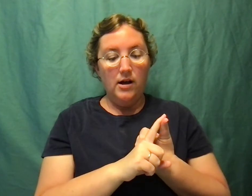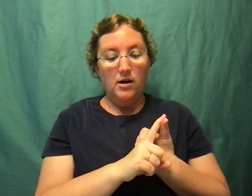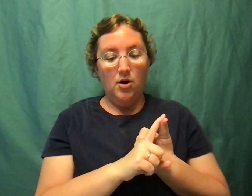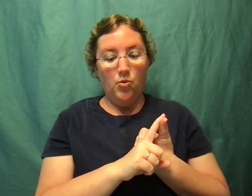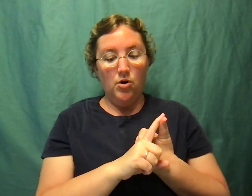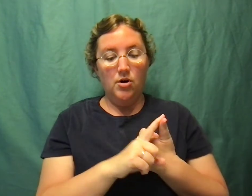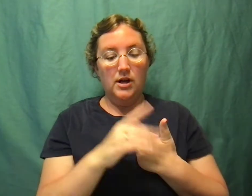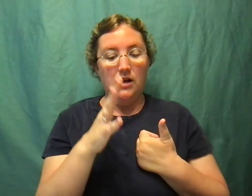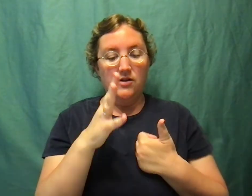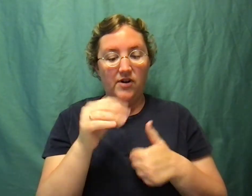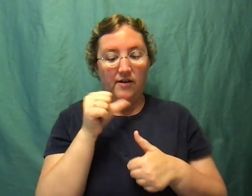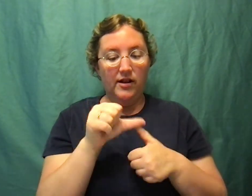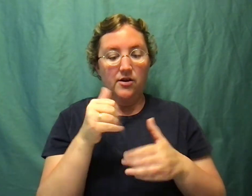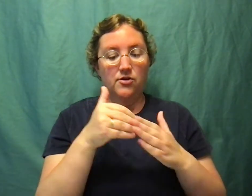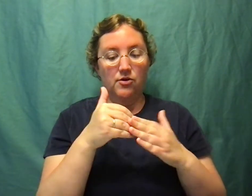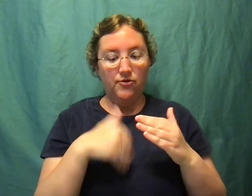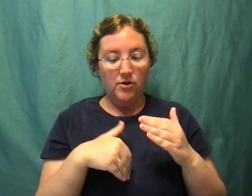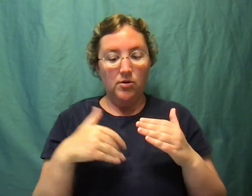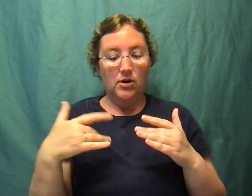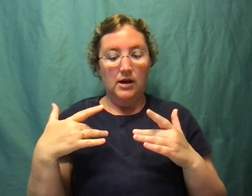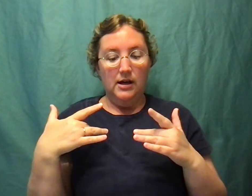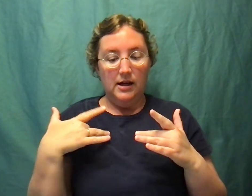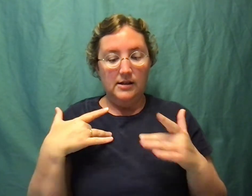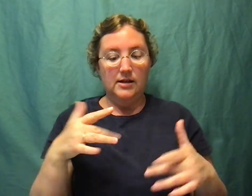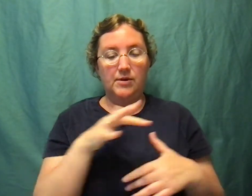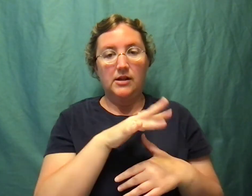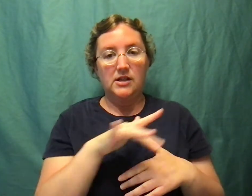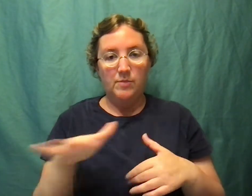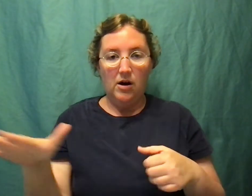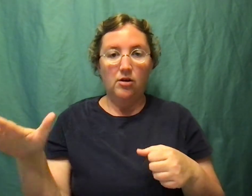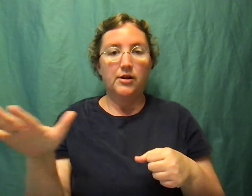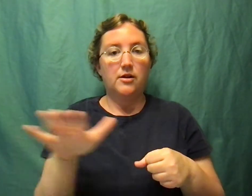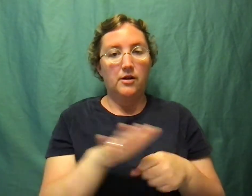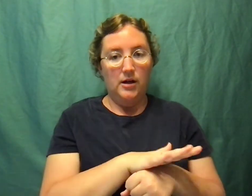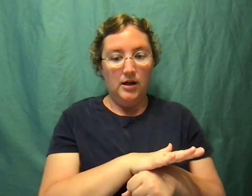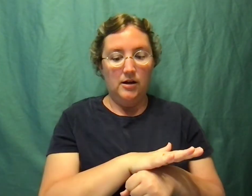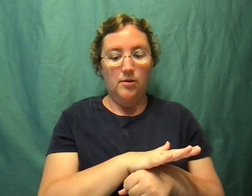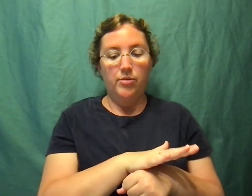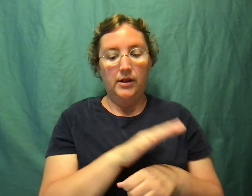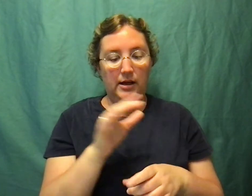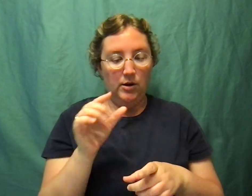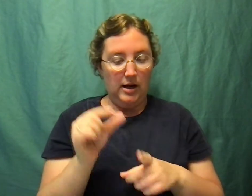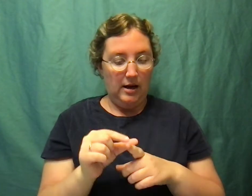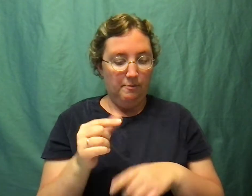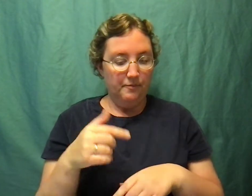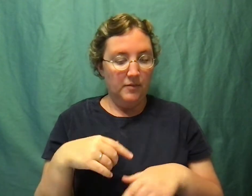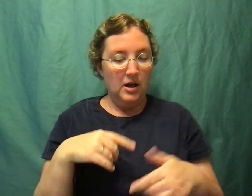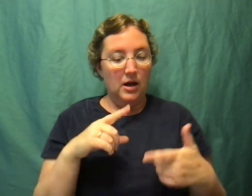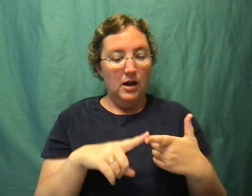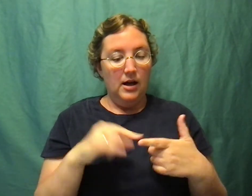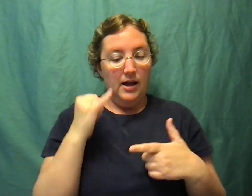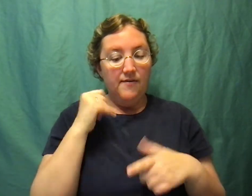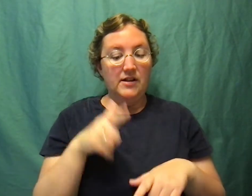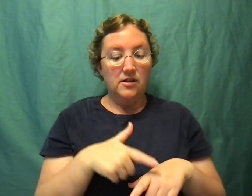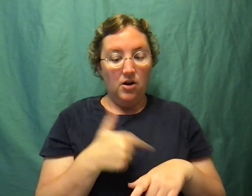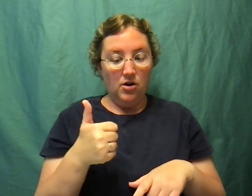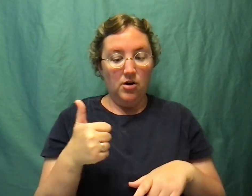a word is 5 letters or fewer, it is typically spelled the complete name. If it's longer,